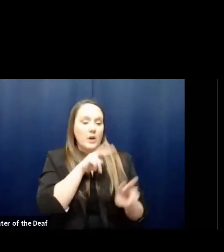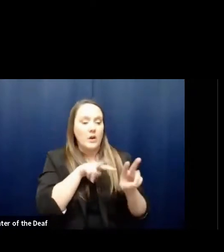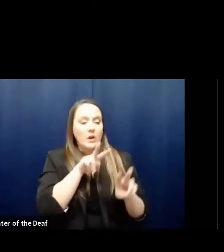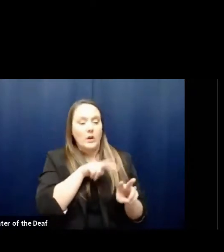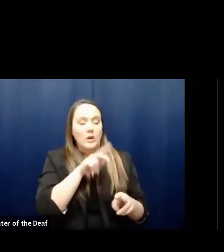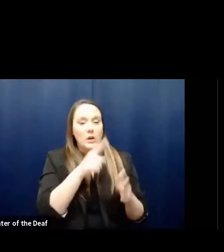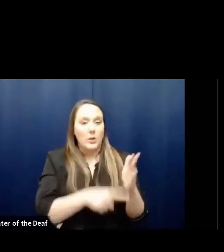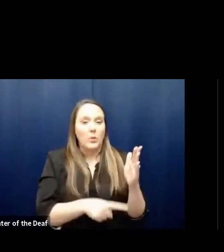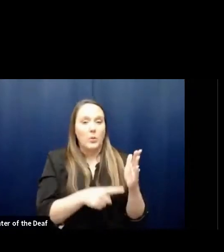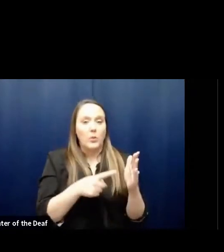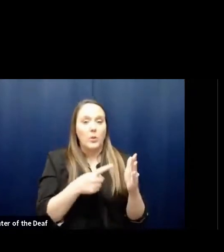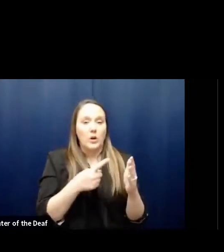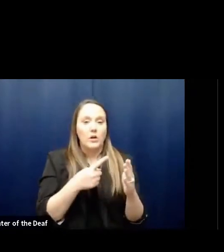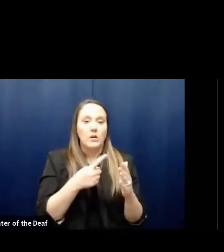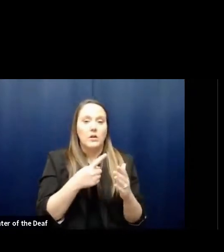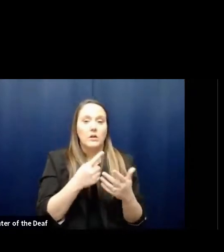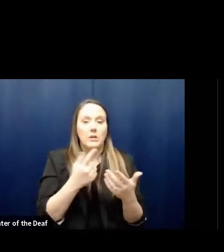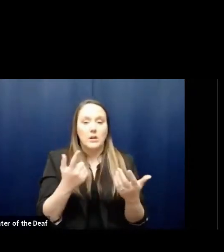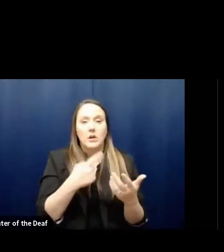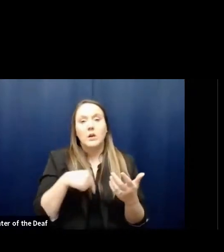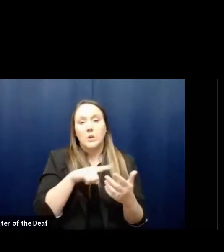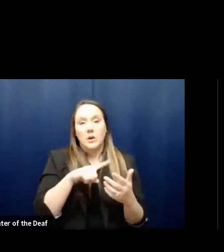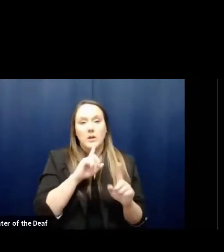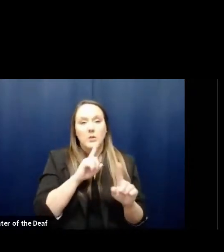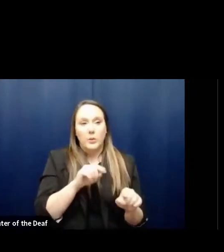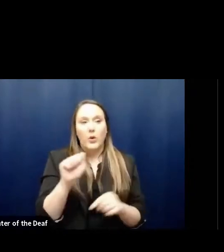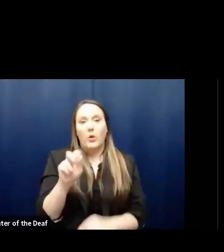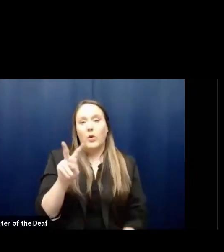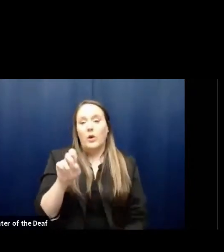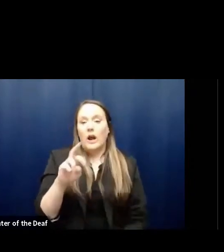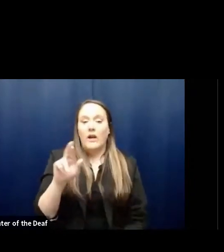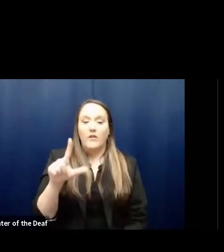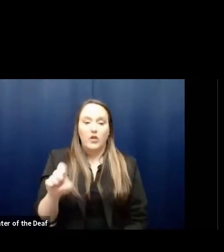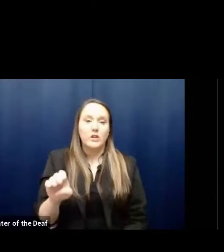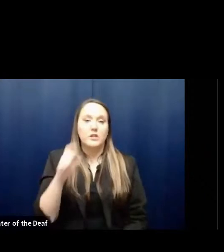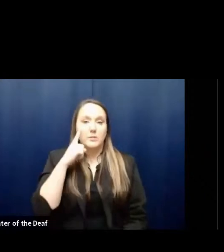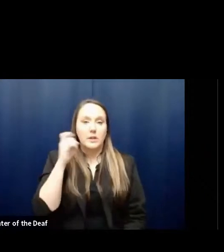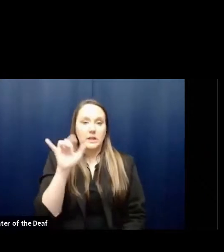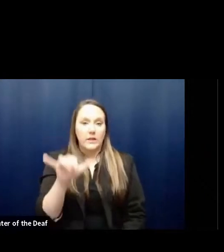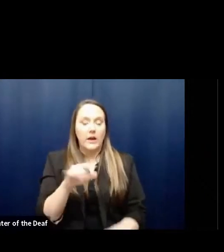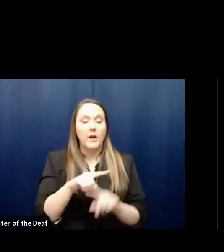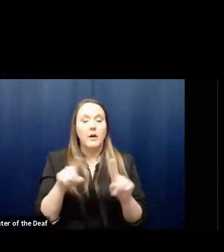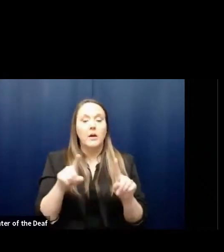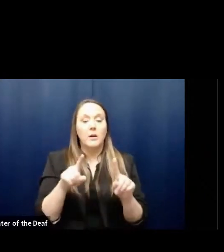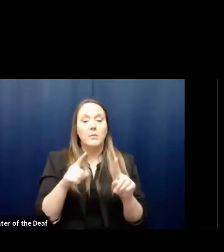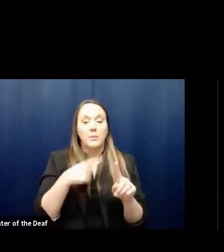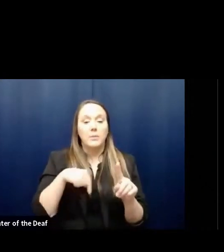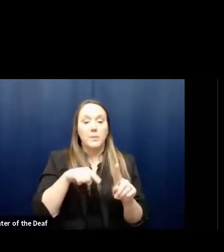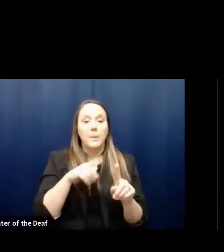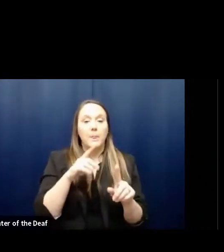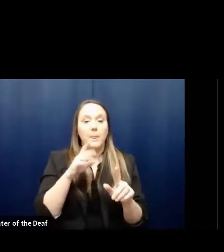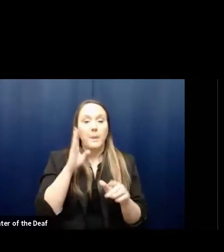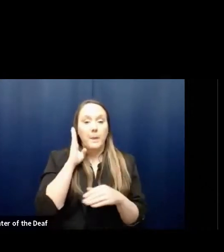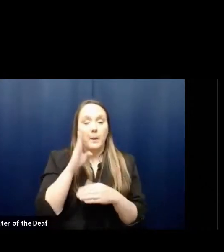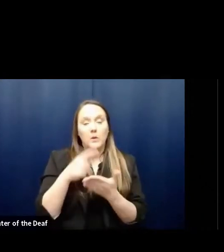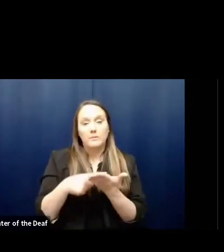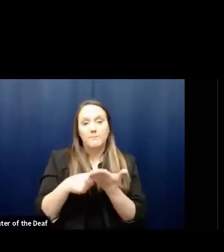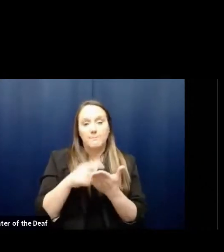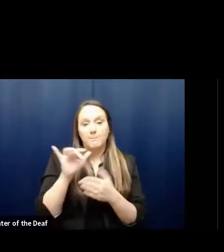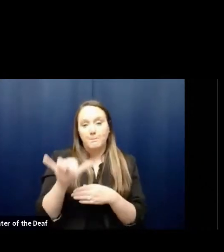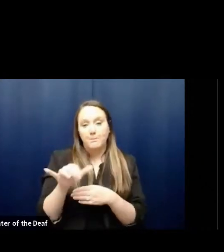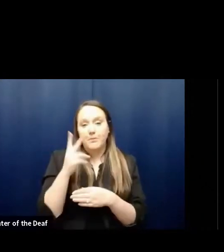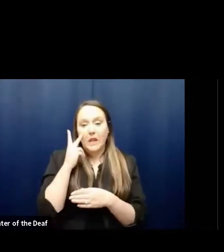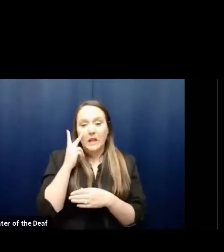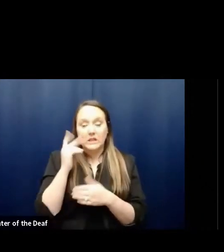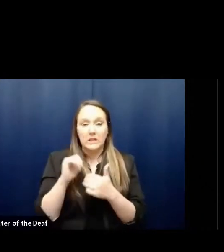at that's why we report the average out, is just because of that. But Vincent, we'll talk about that and see if